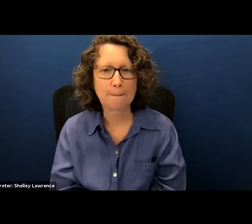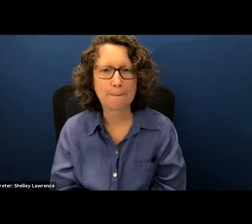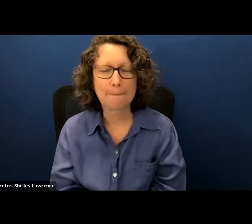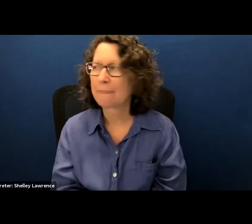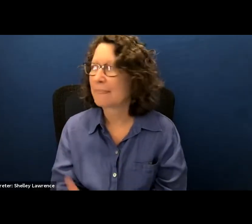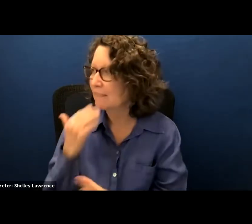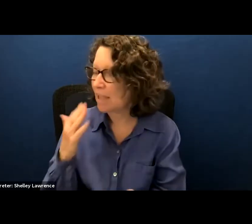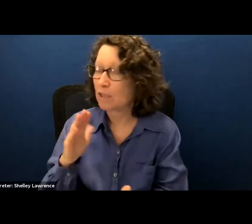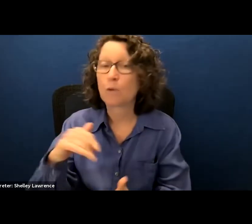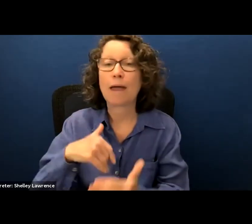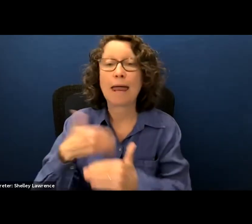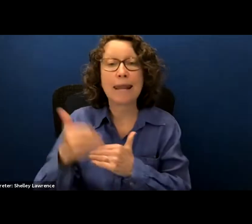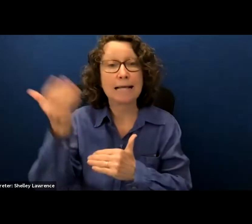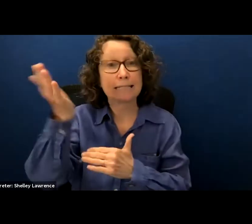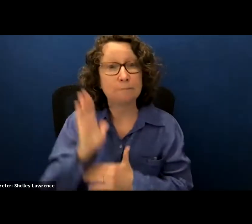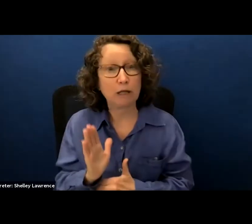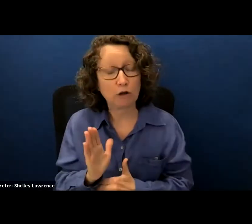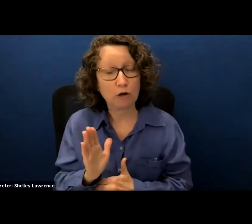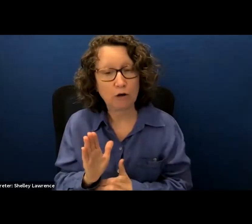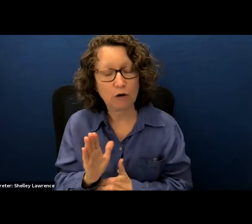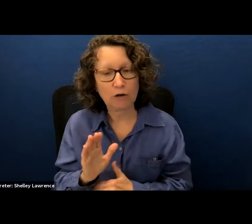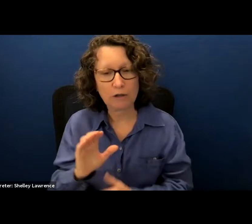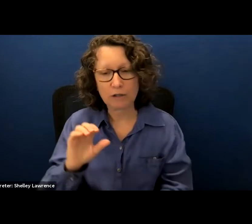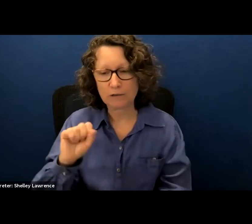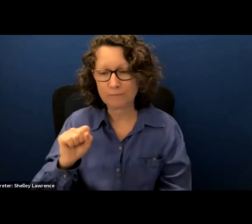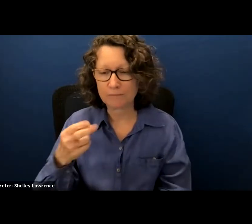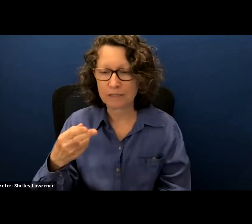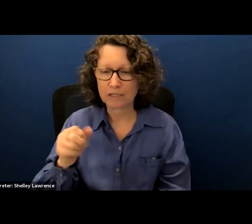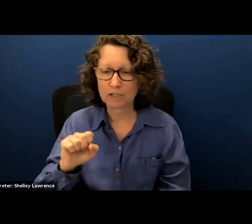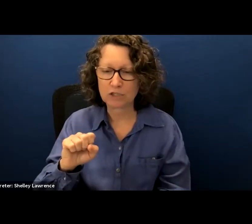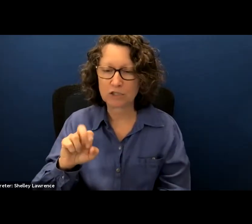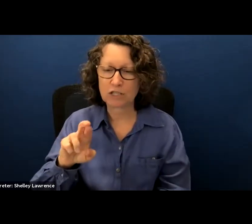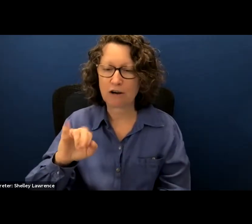Thank you. Our next speaker is Sheridan Rosenberg.